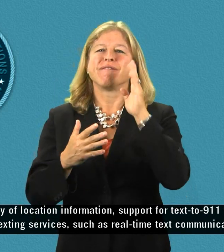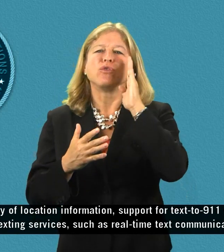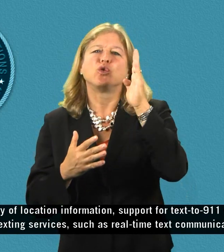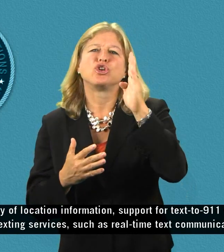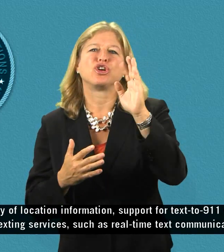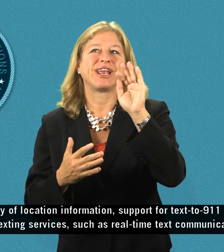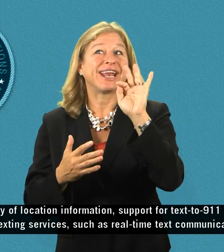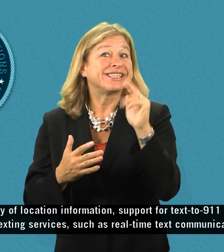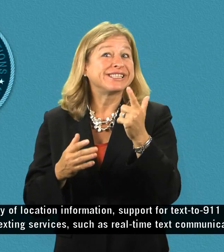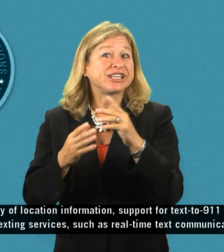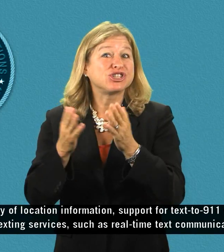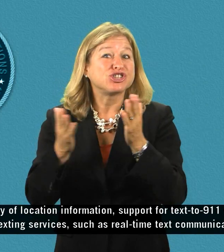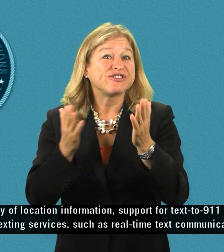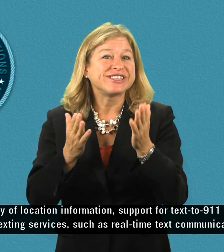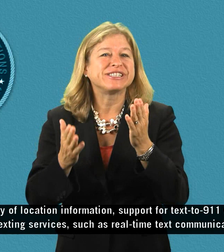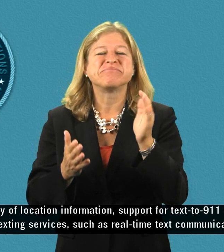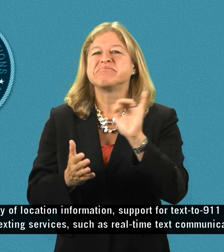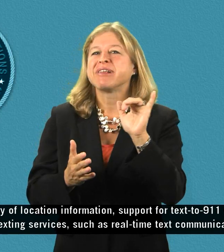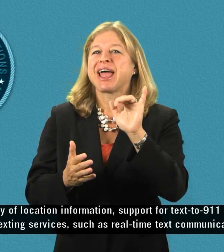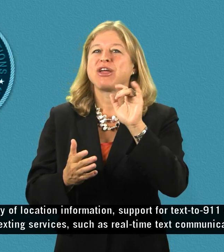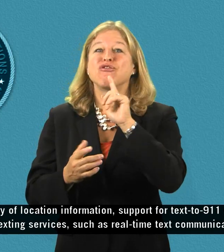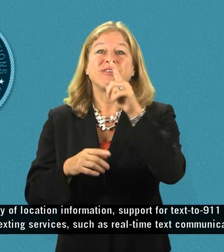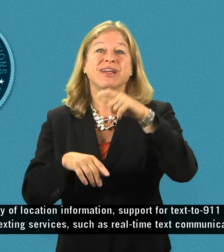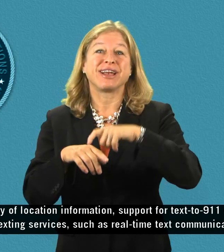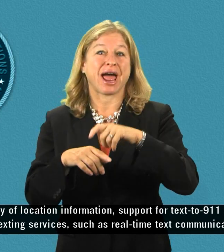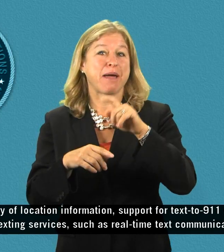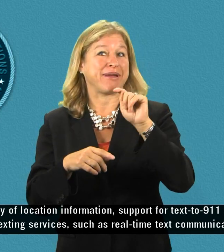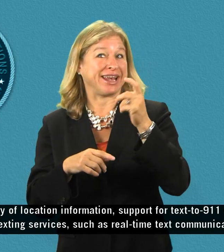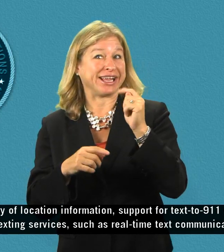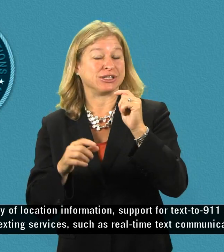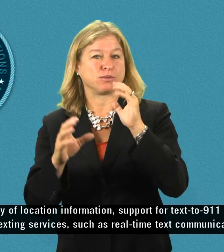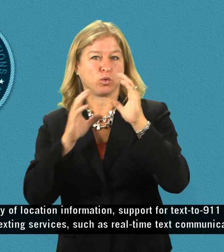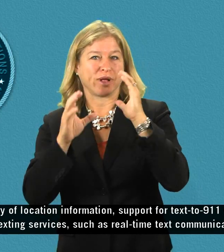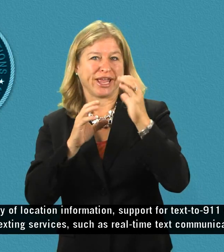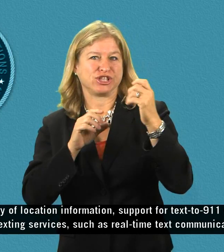future texting services, such as real-time text communications.